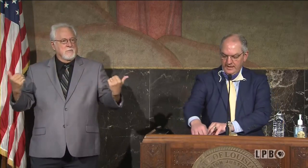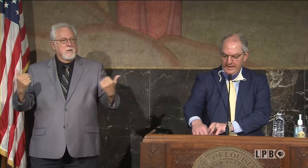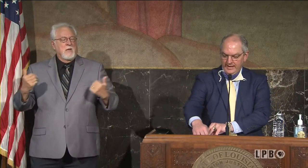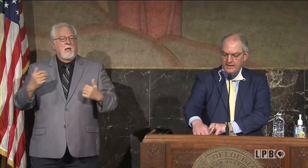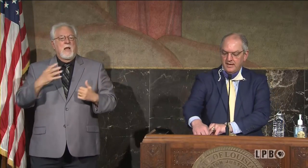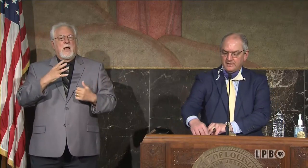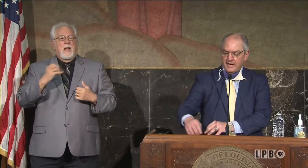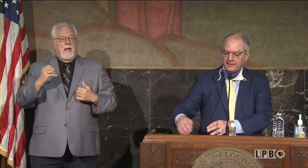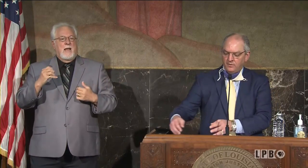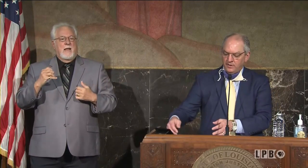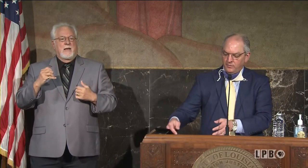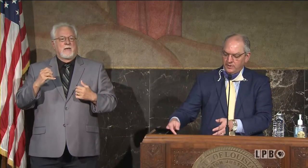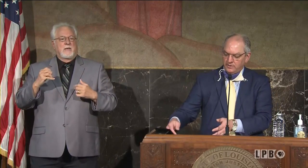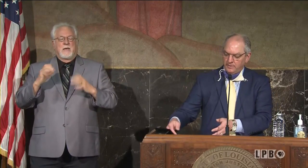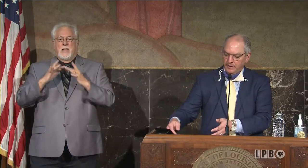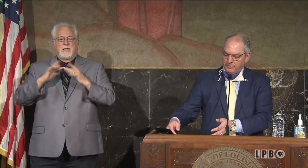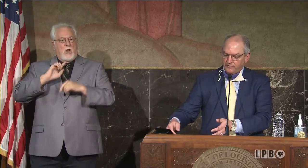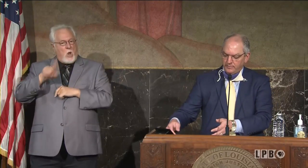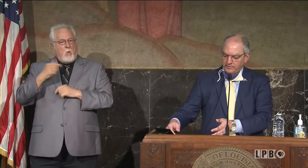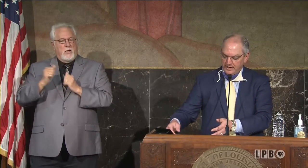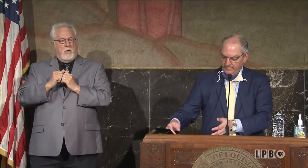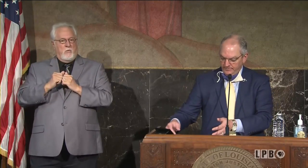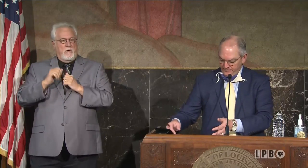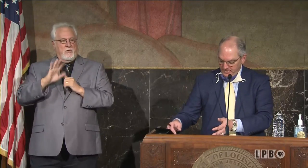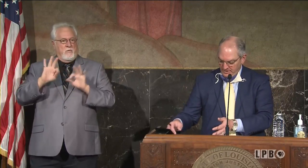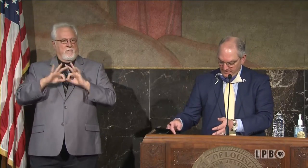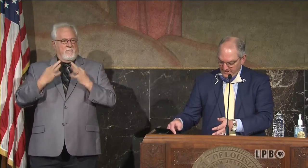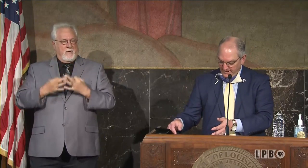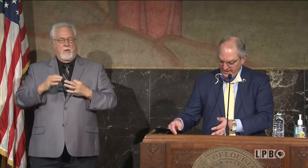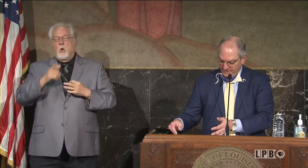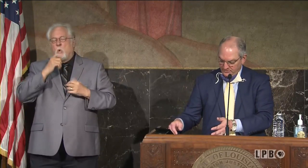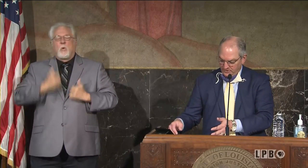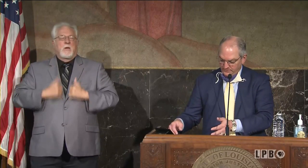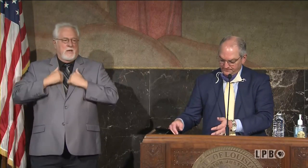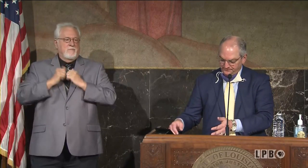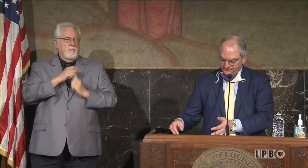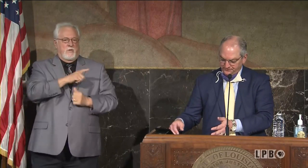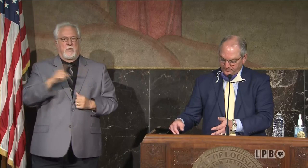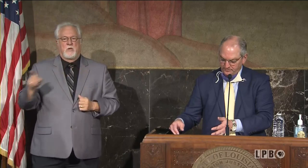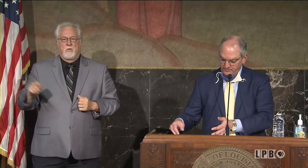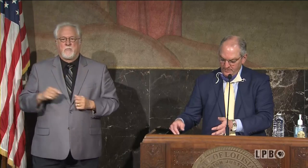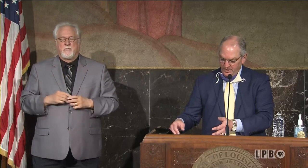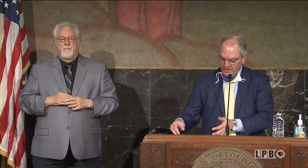and in contact only with people from the same immediate household.